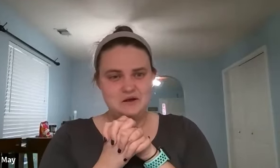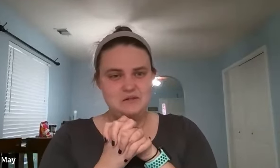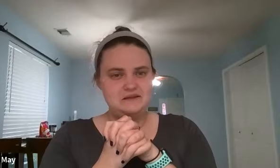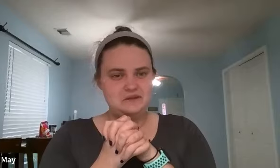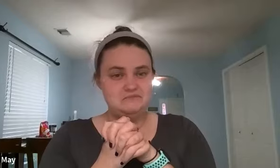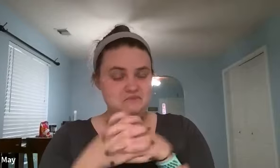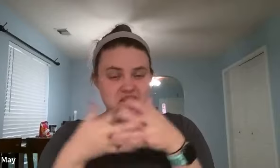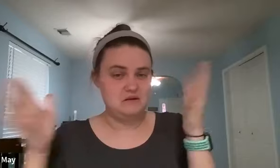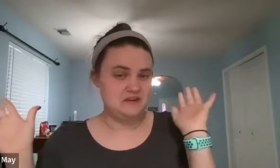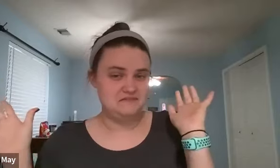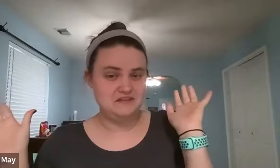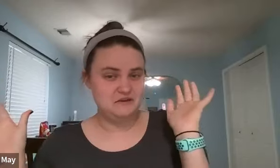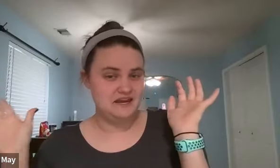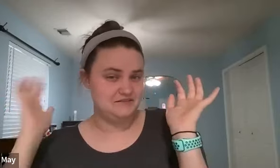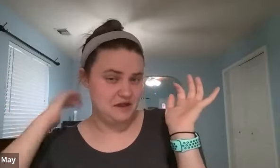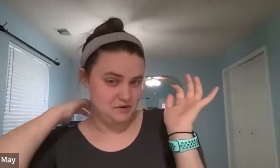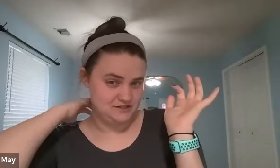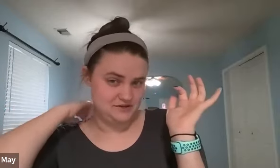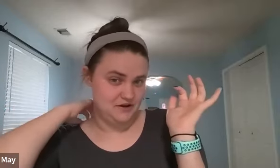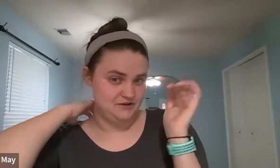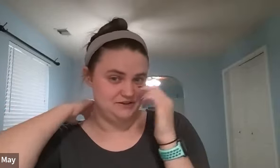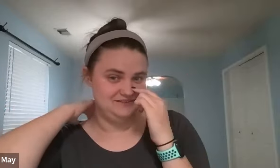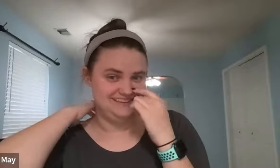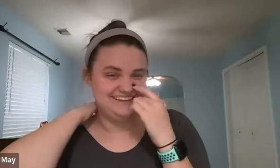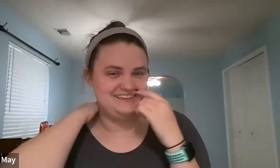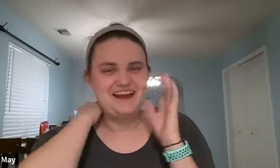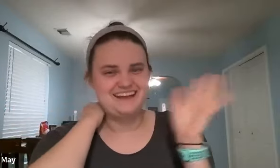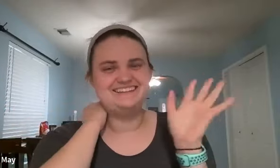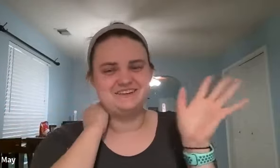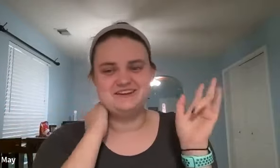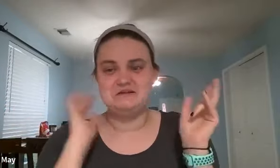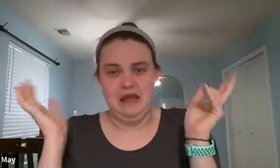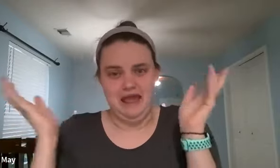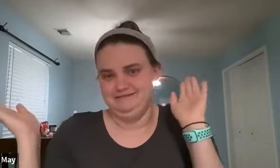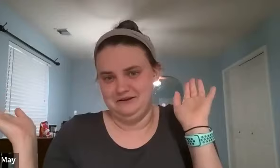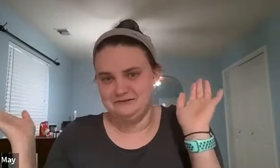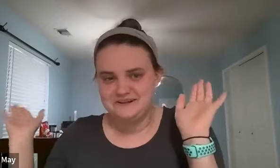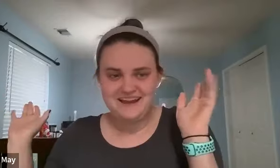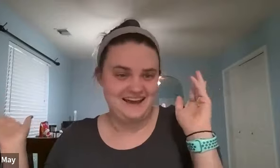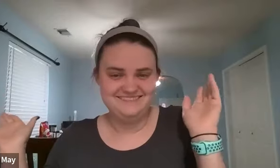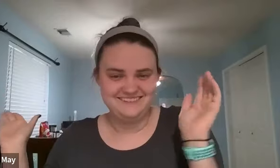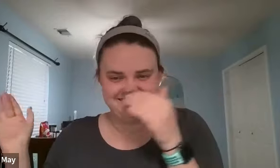I'll let it be. I mean, if any of that works for y'all, I can tell you guys, I don't know.